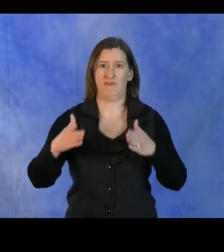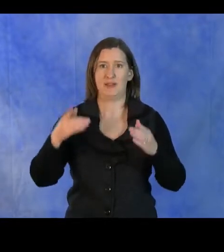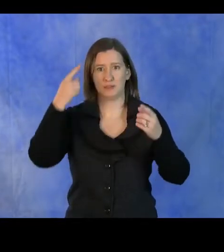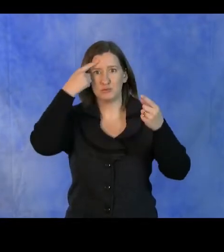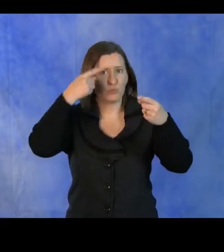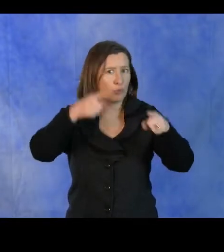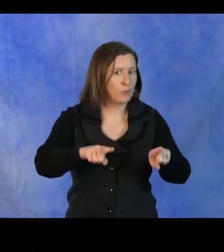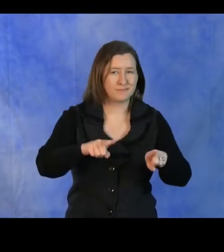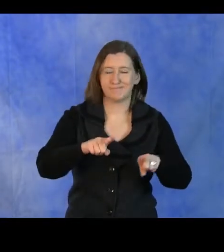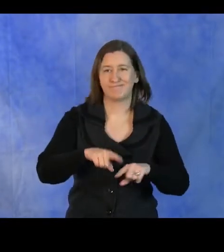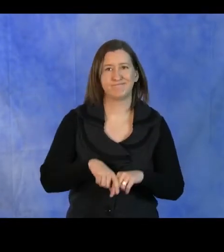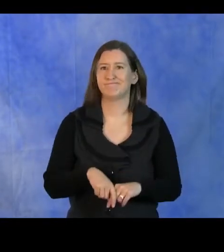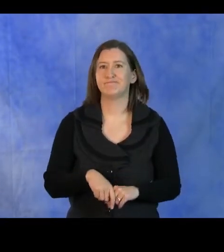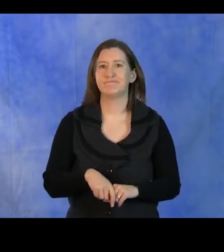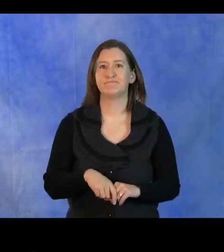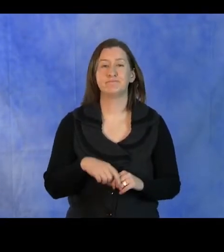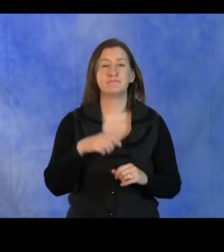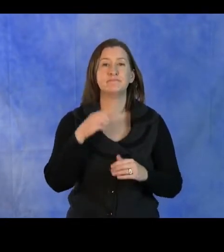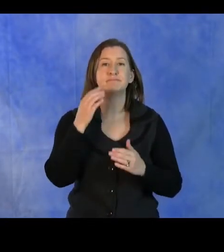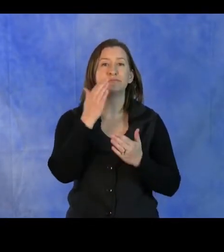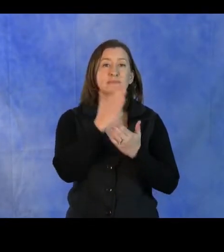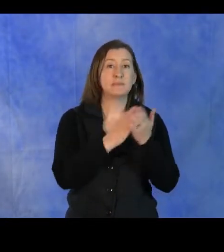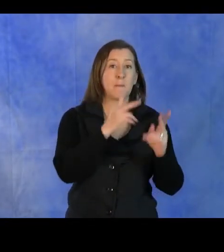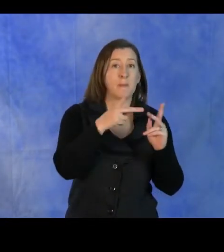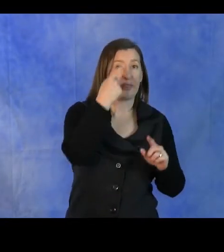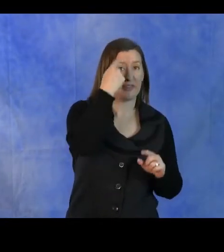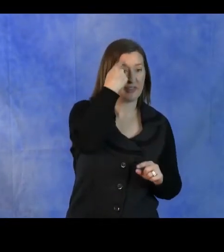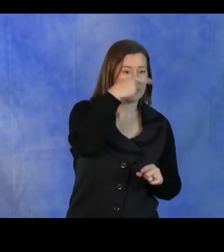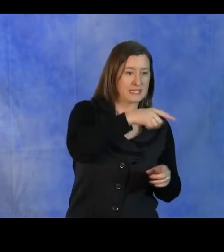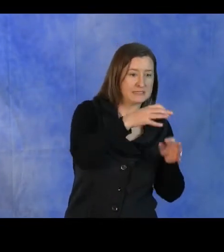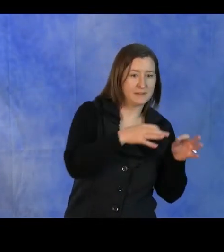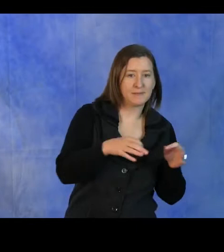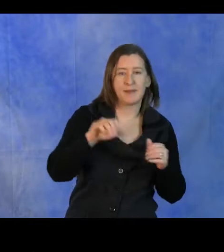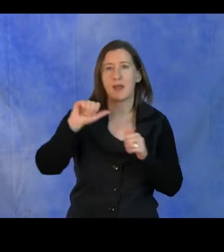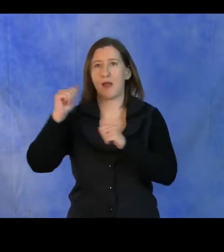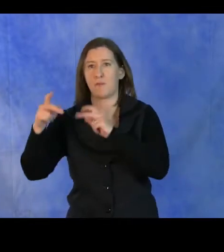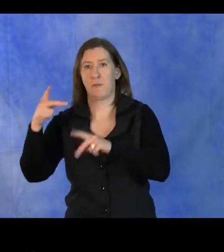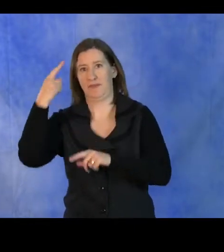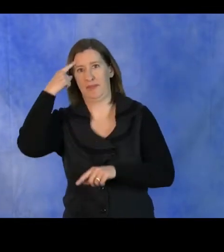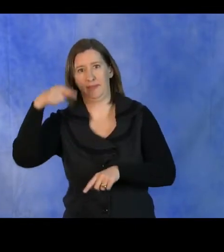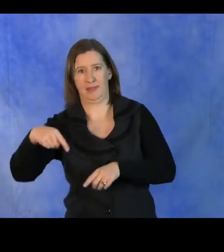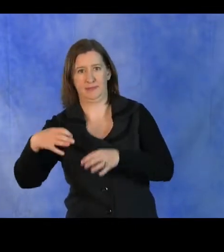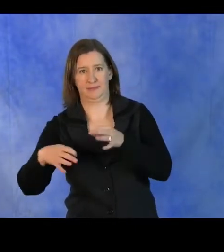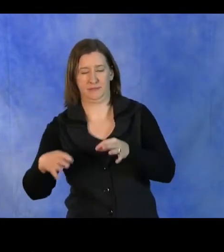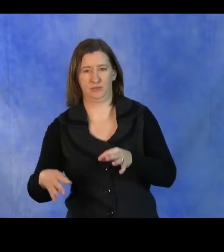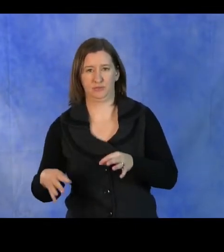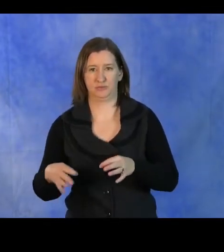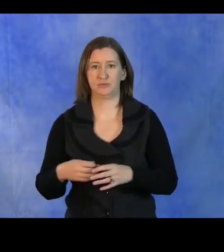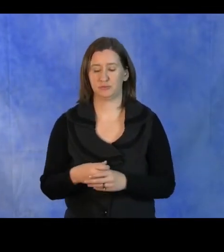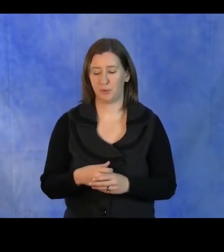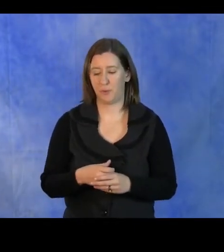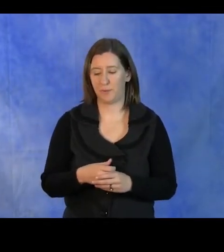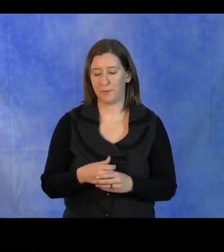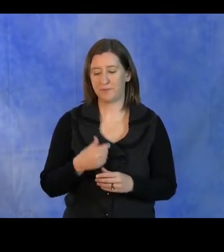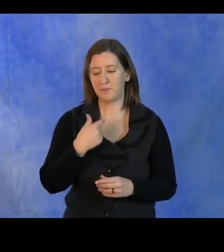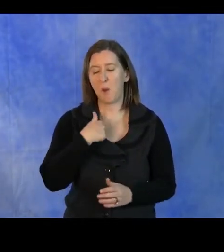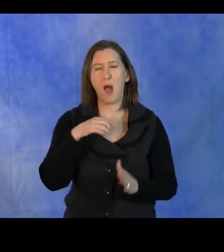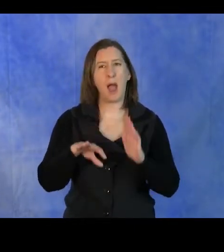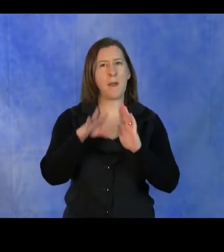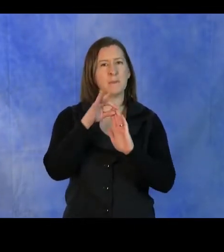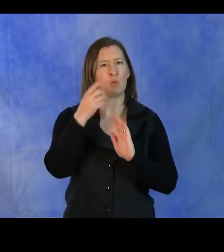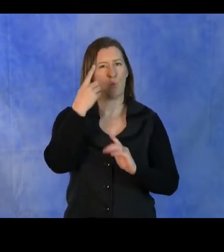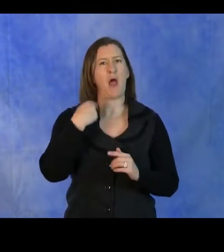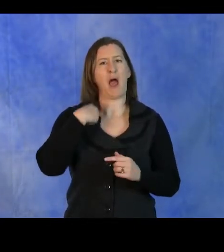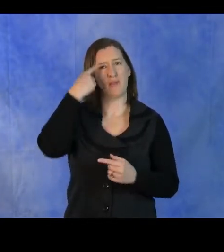And there's not one definition for that. A lot of different professionals have different ideas about what